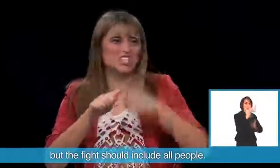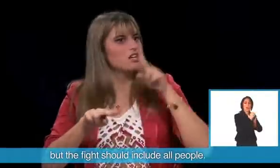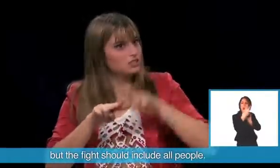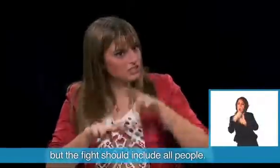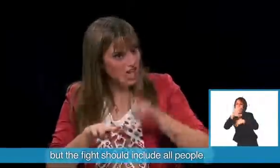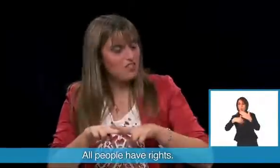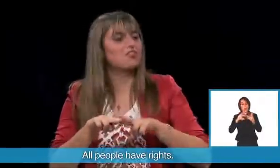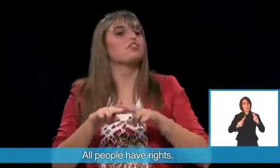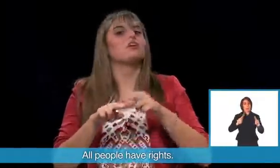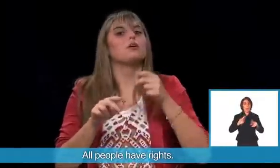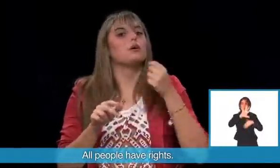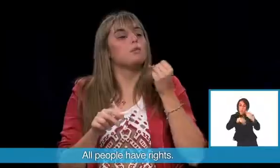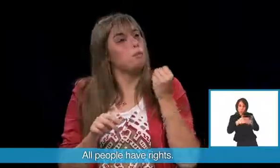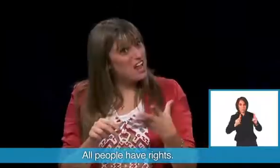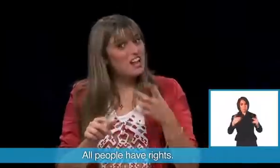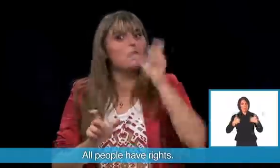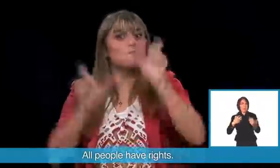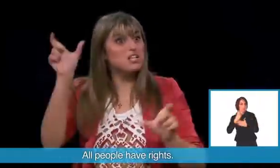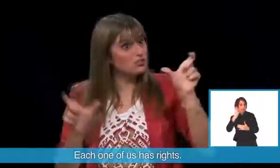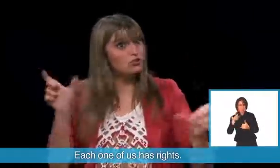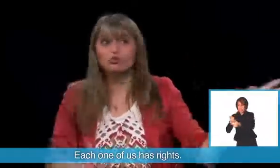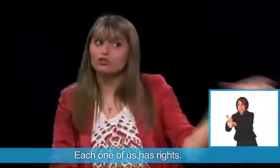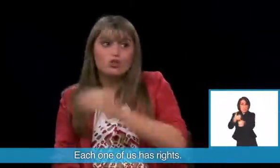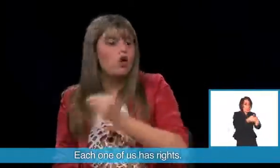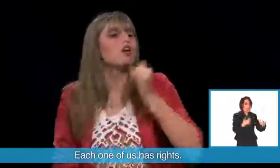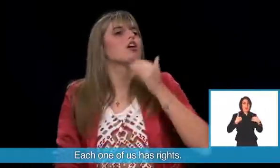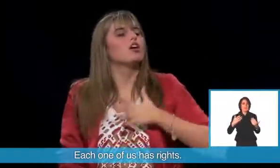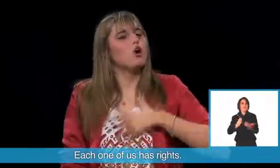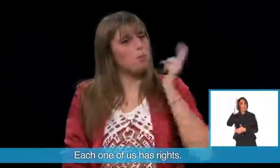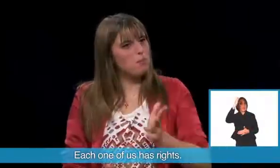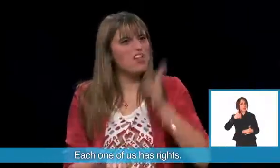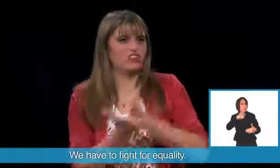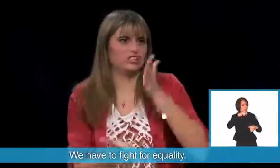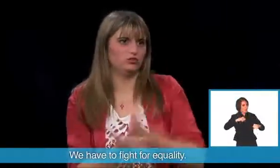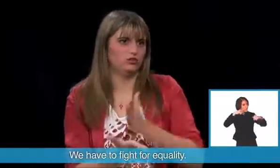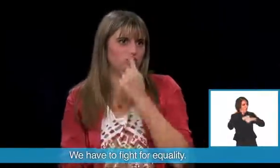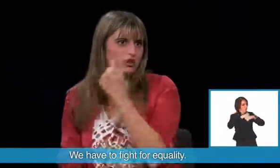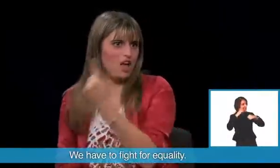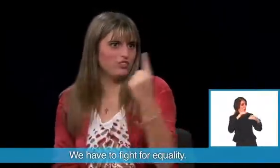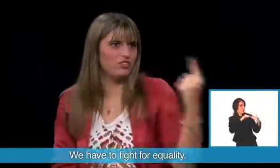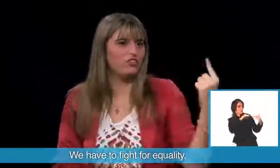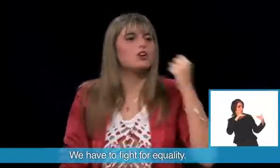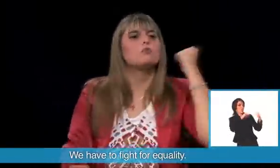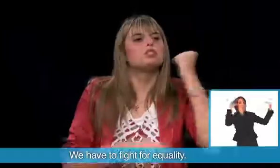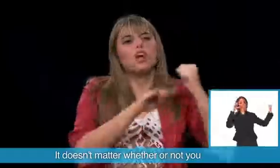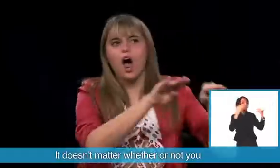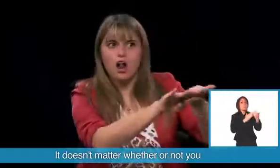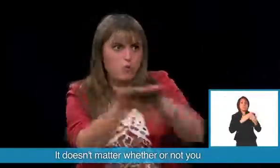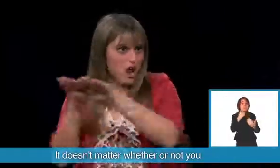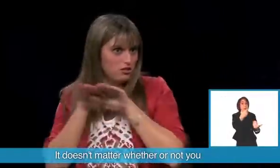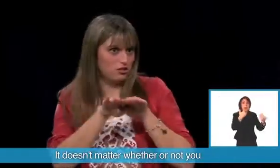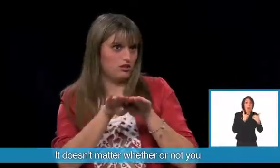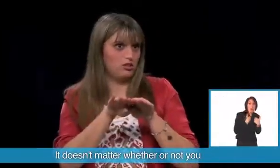include all people. All people have rights. Each one of us has rights. We have to fight for equality. It